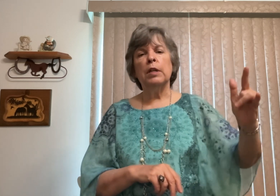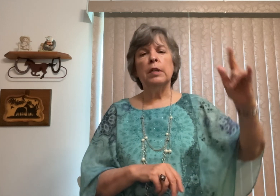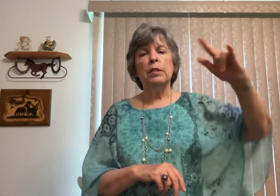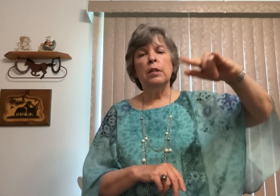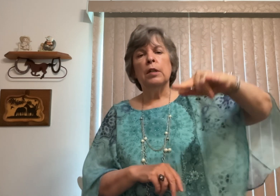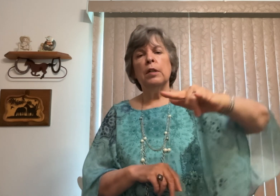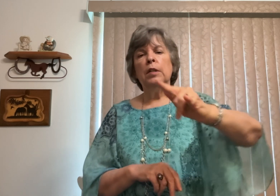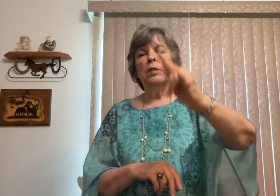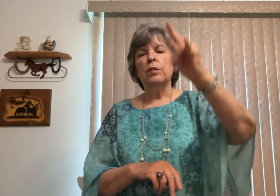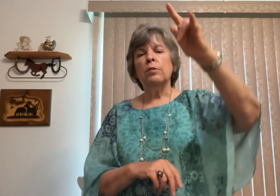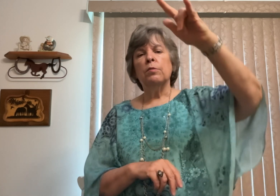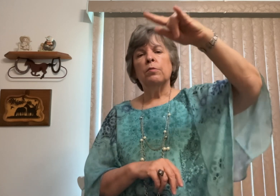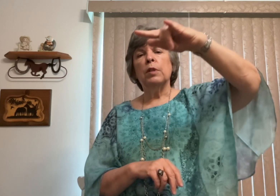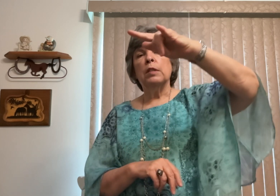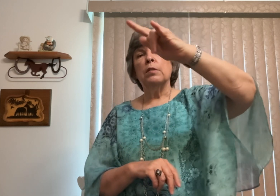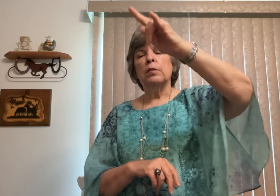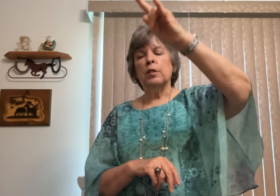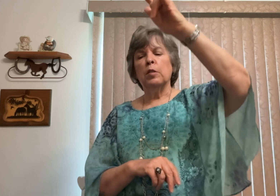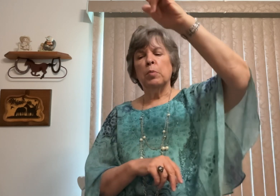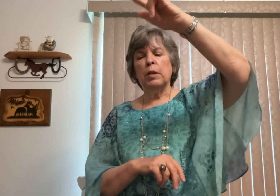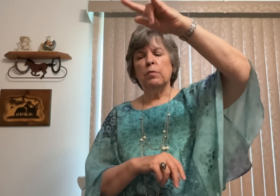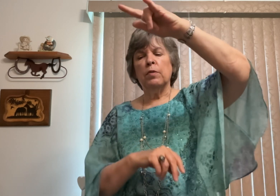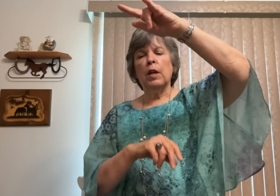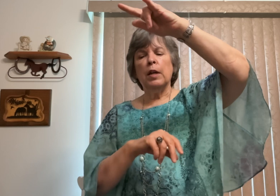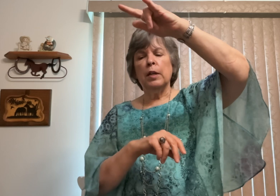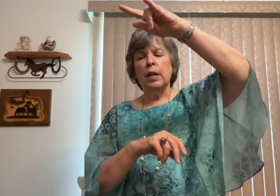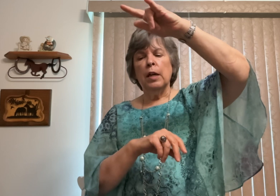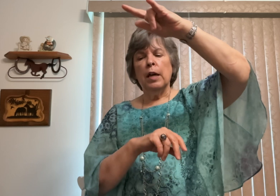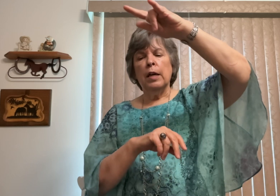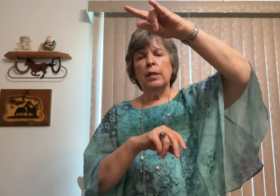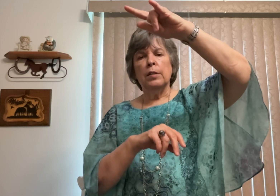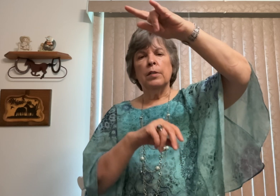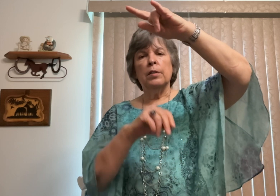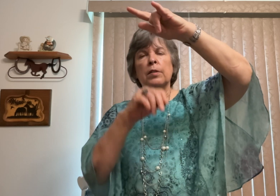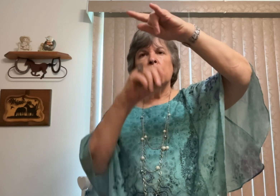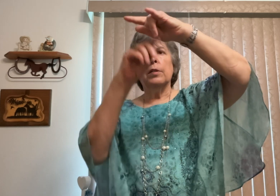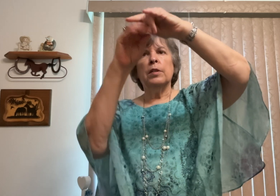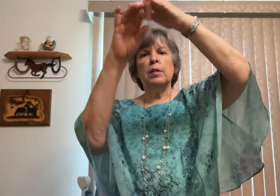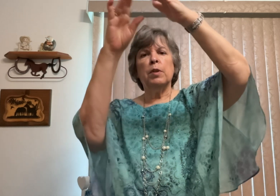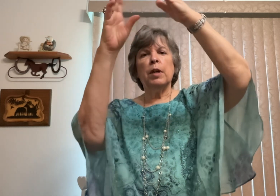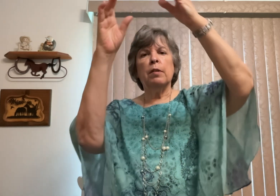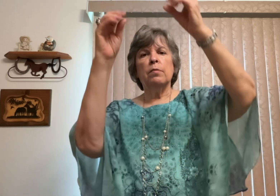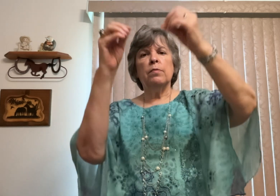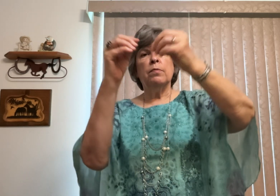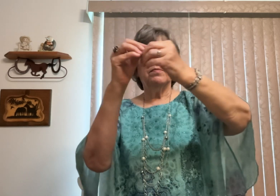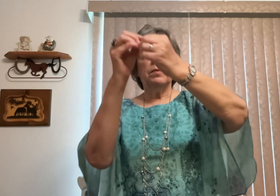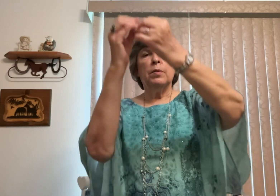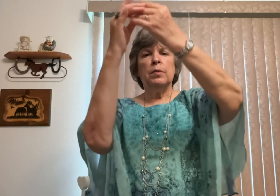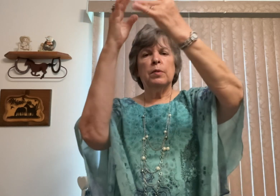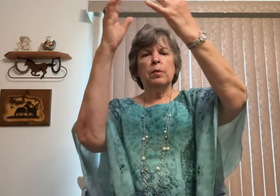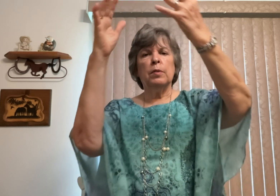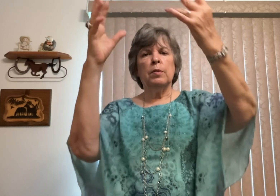hand. So that's an airplane flying, and then we have the